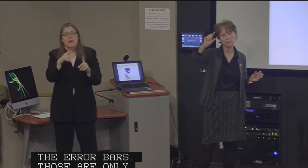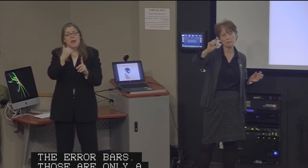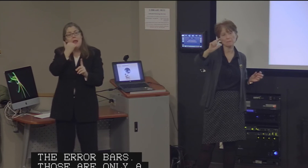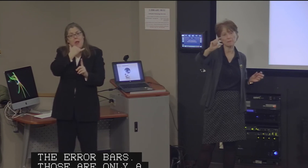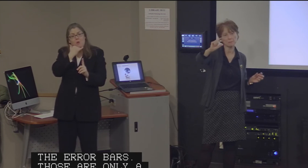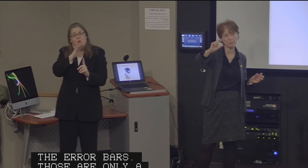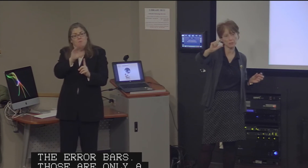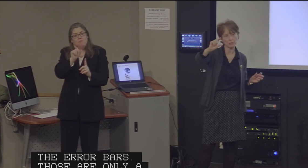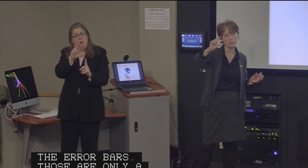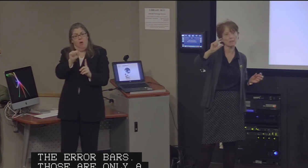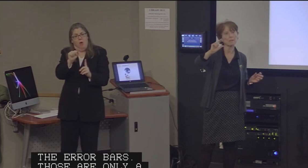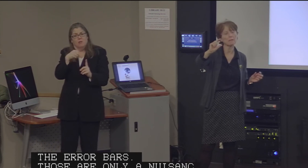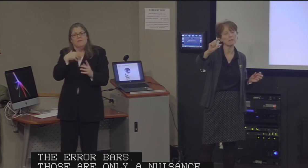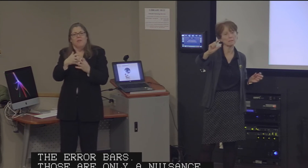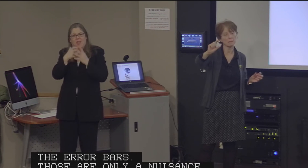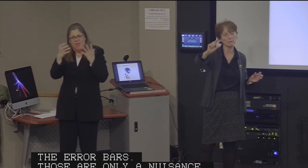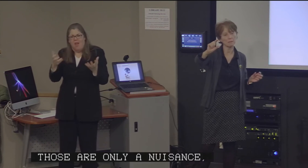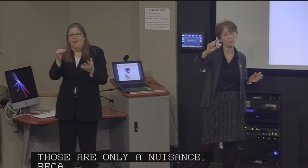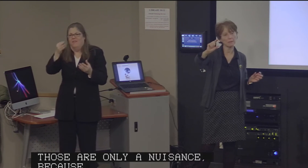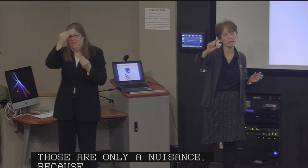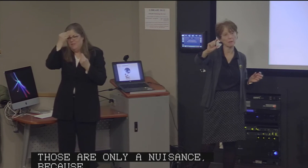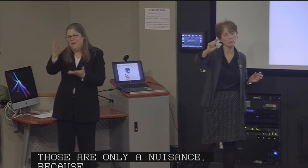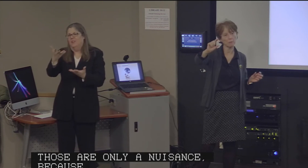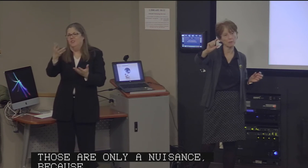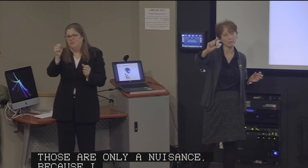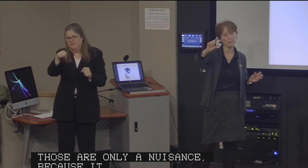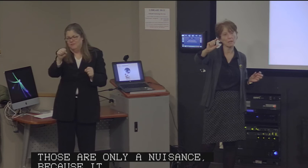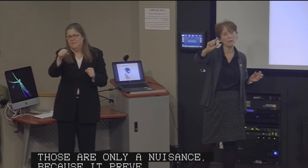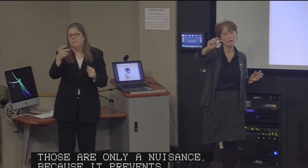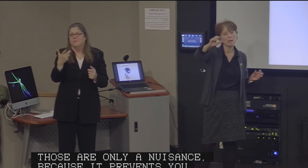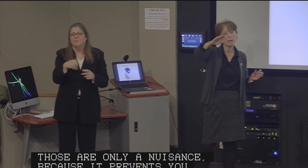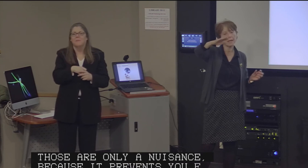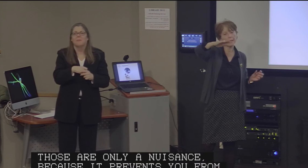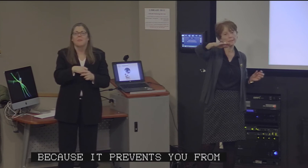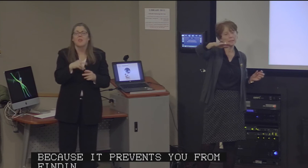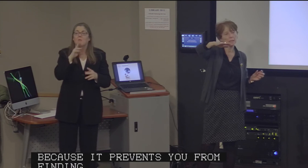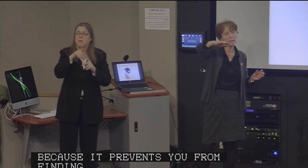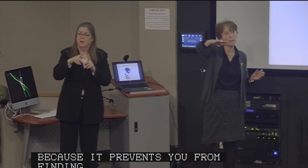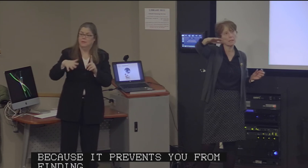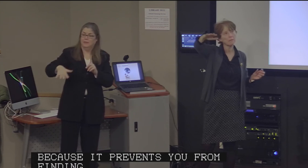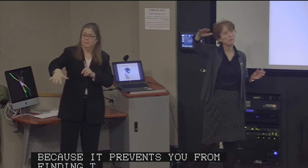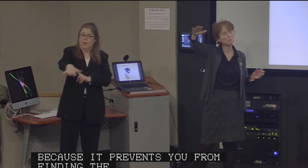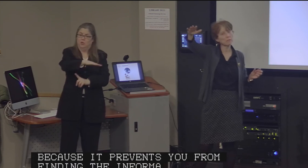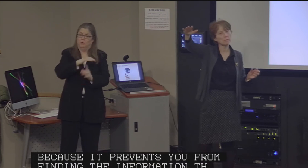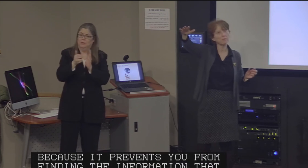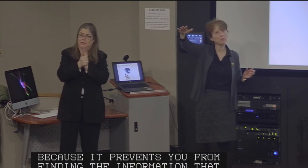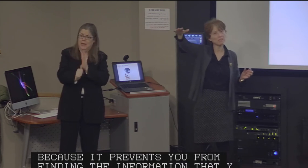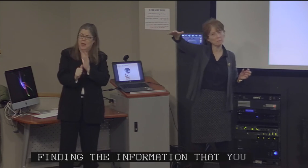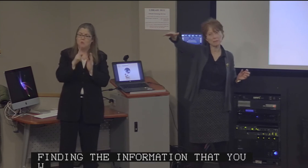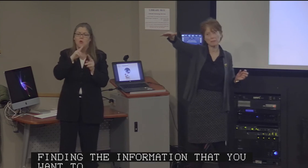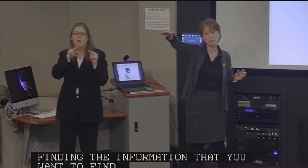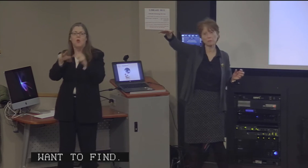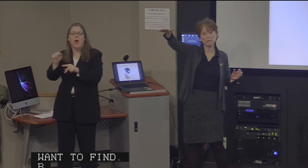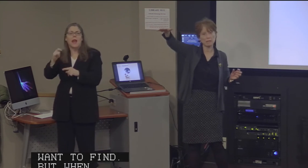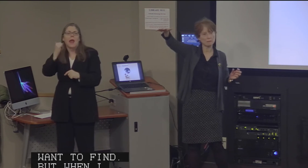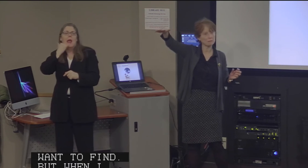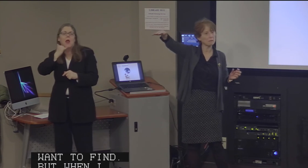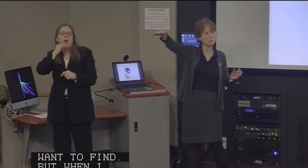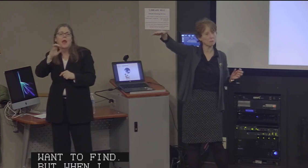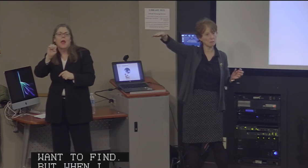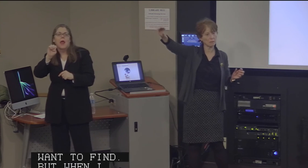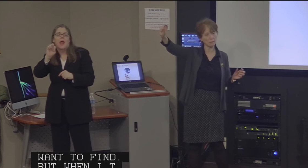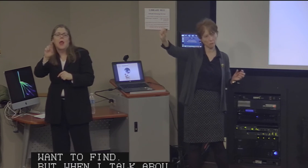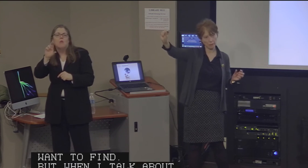when I talk about spatial skill, I'm kind of talking about the error bars. And even when, for some things, you get